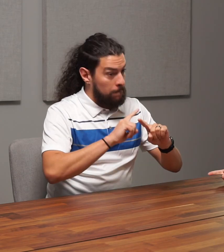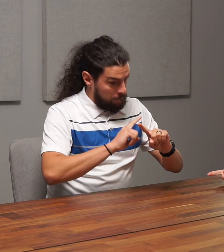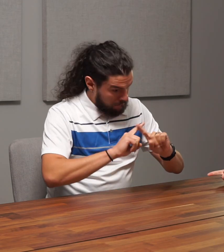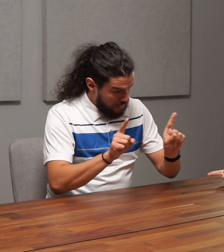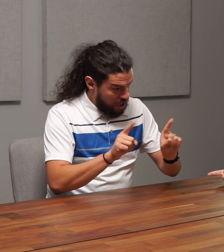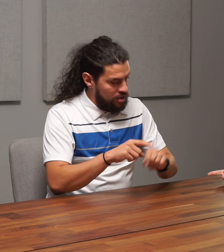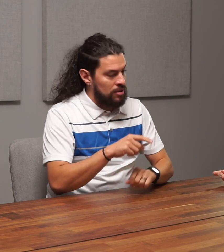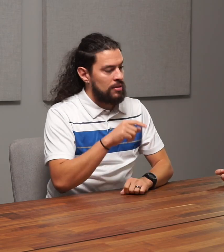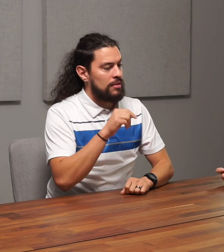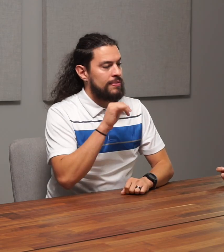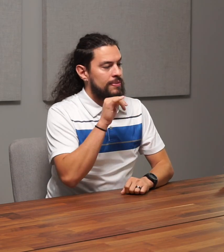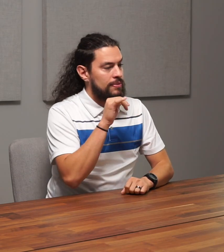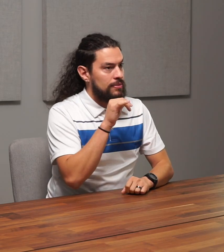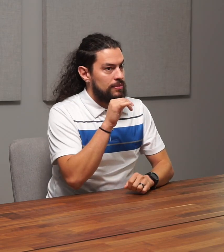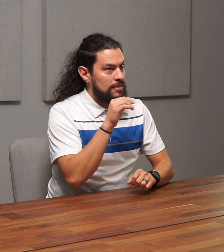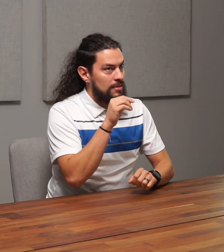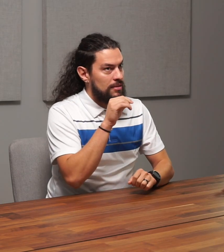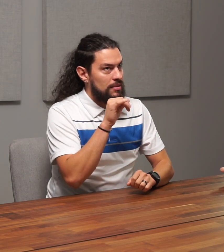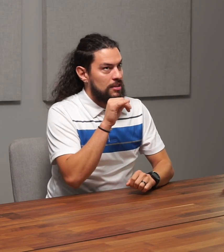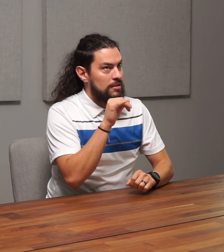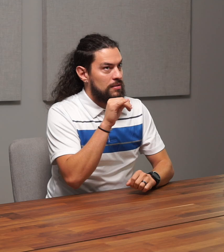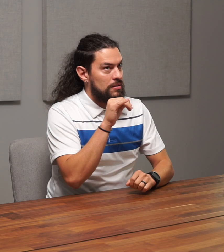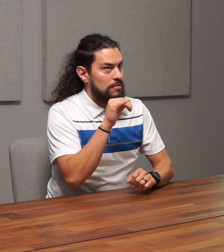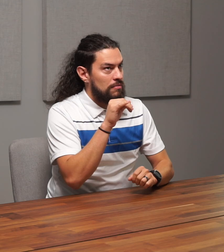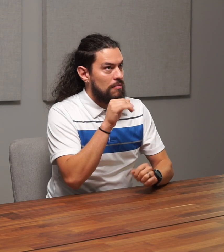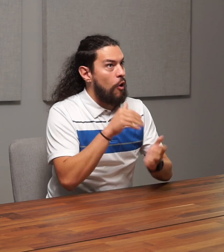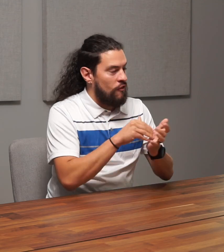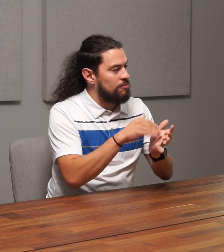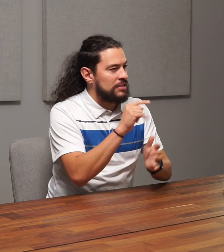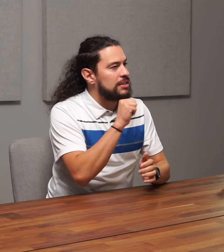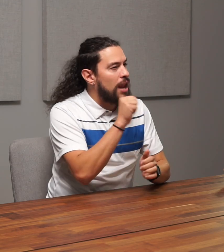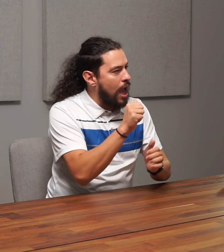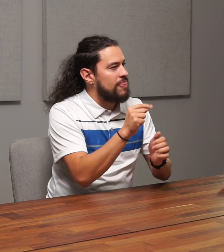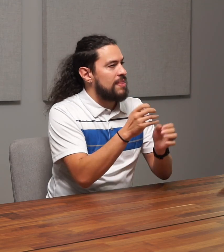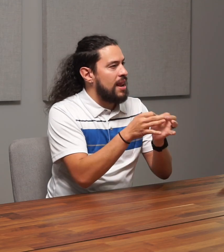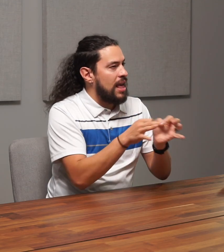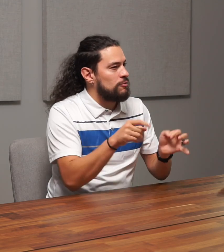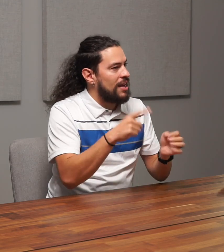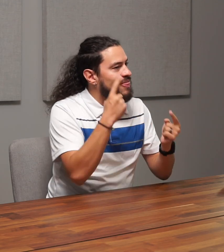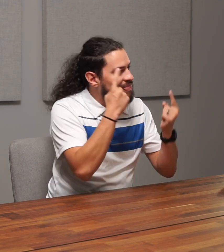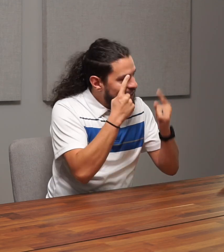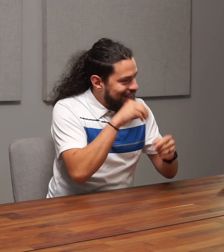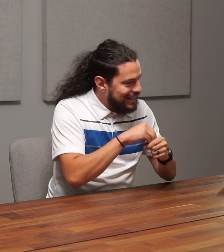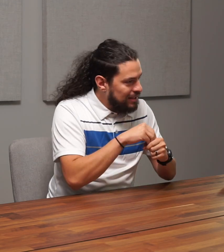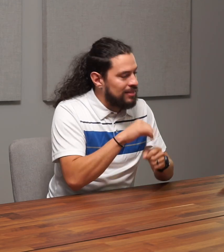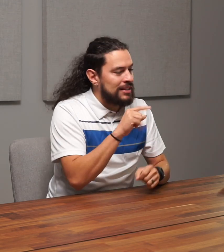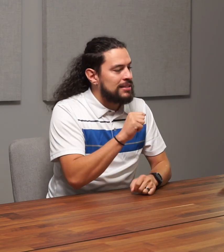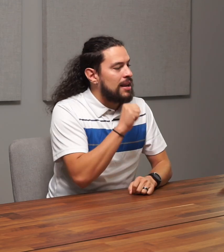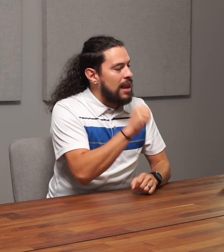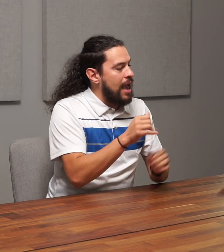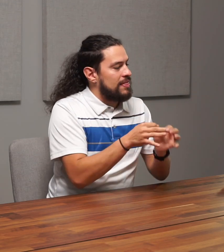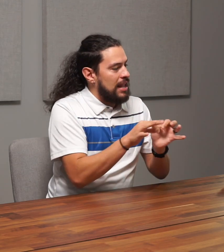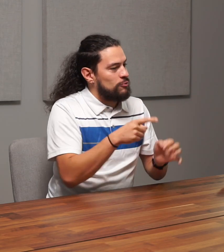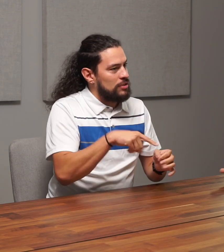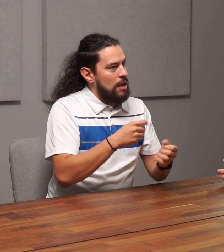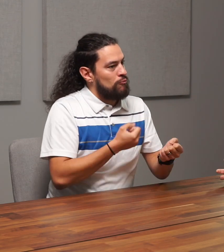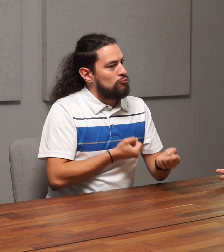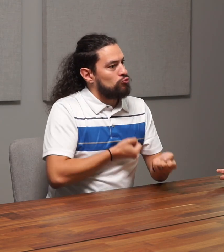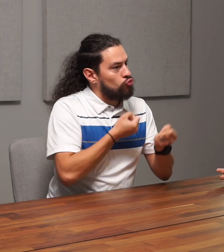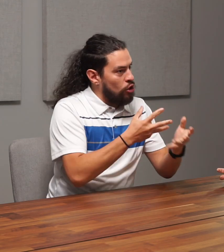another country and move to america and then learn sign language so it's not always people's first language and people don't often even think